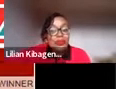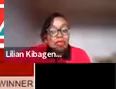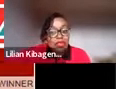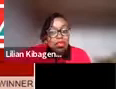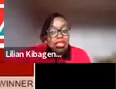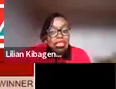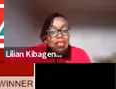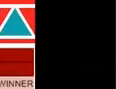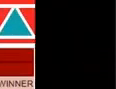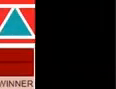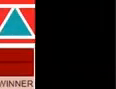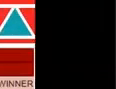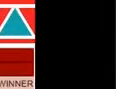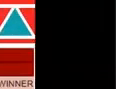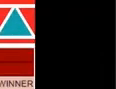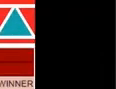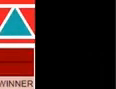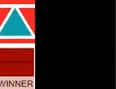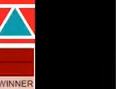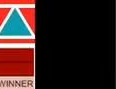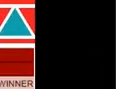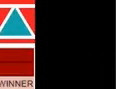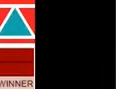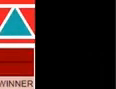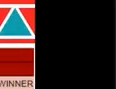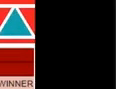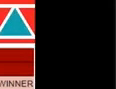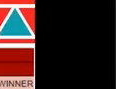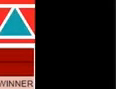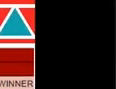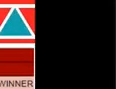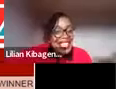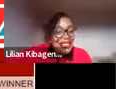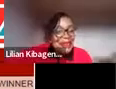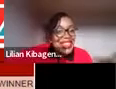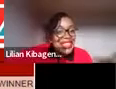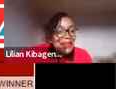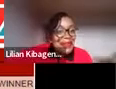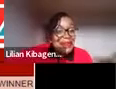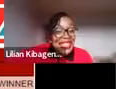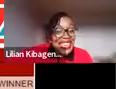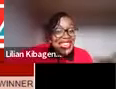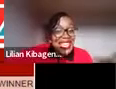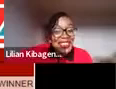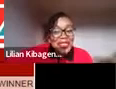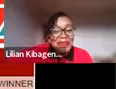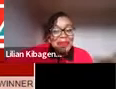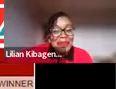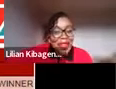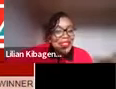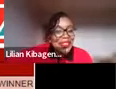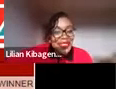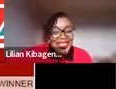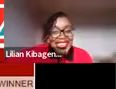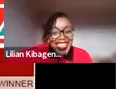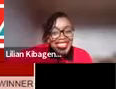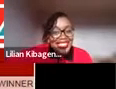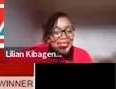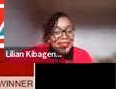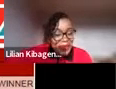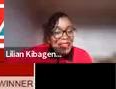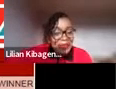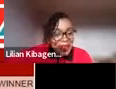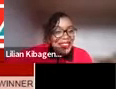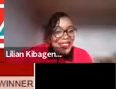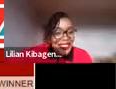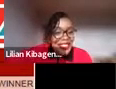the visually impaired race. Thank you, Madam Amina. I know you're proud of your